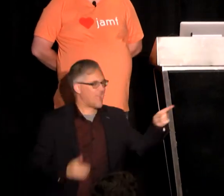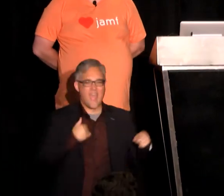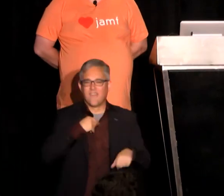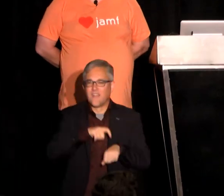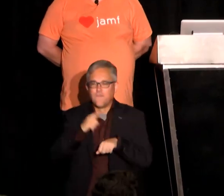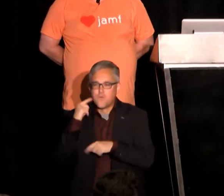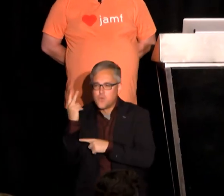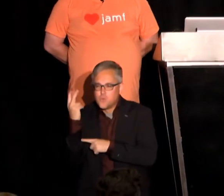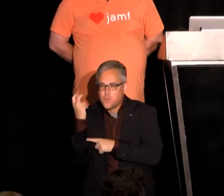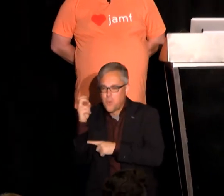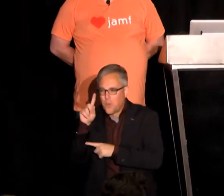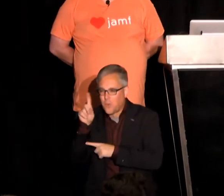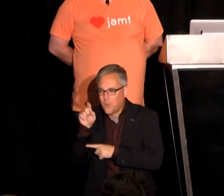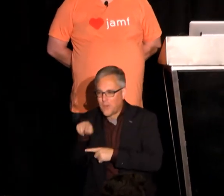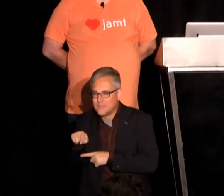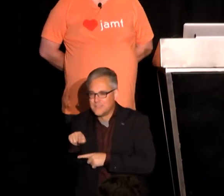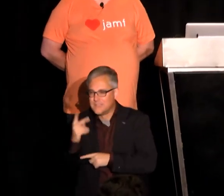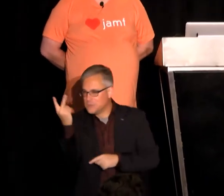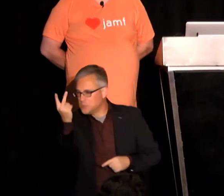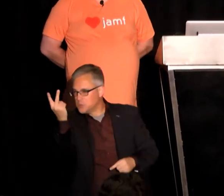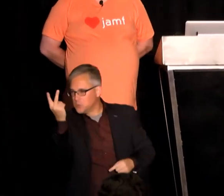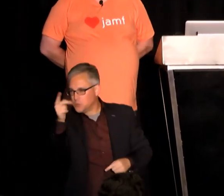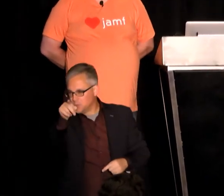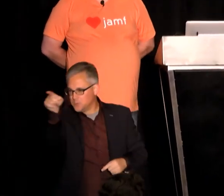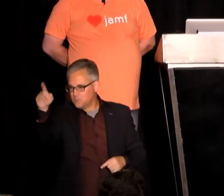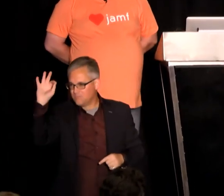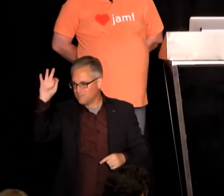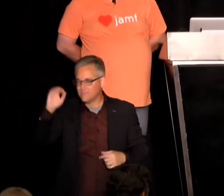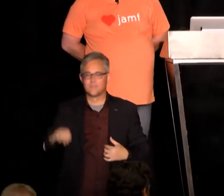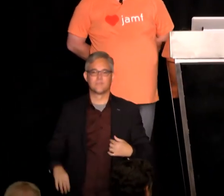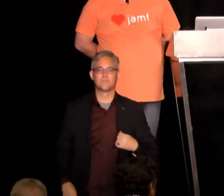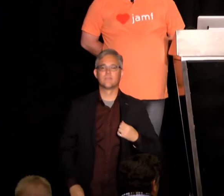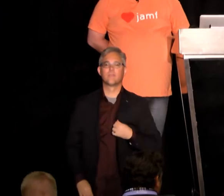more questions. We'll go to these two here.